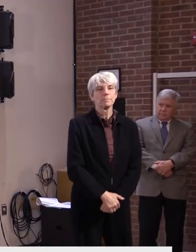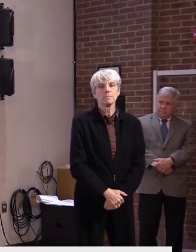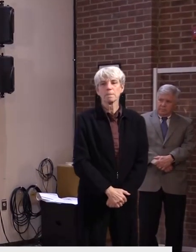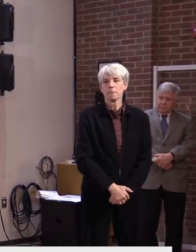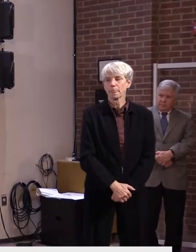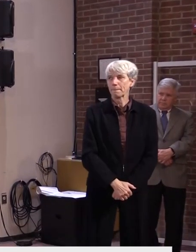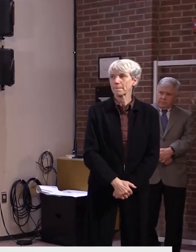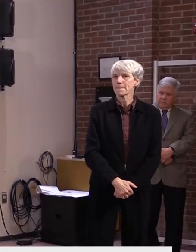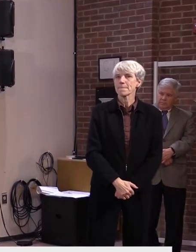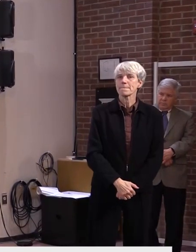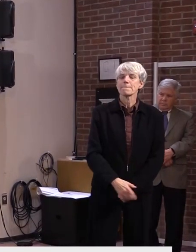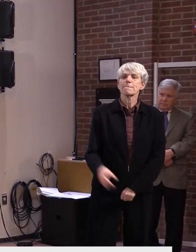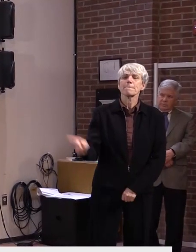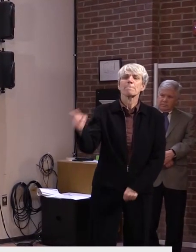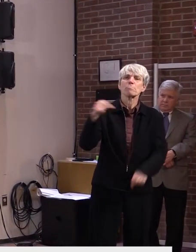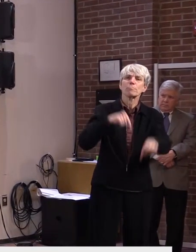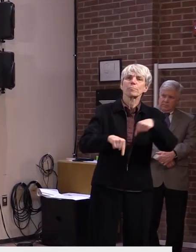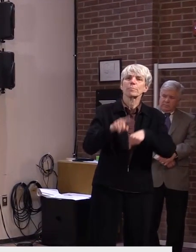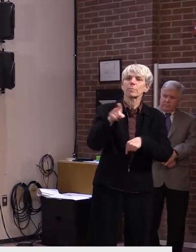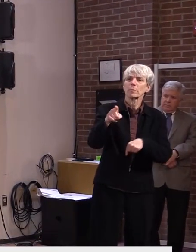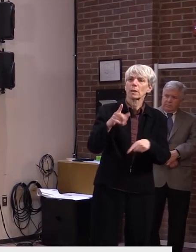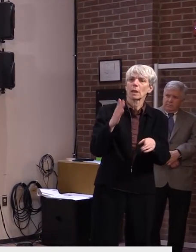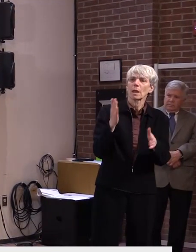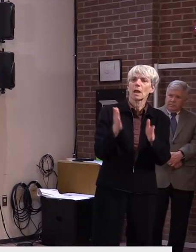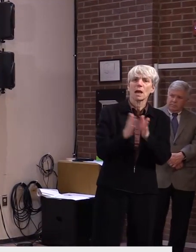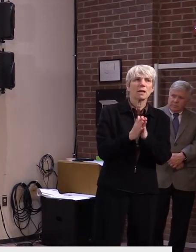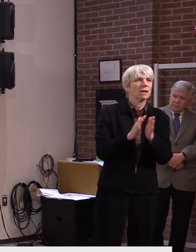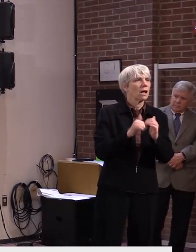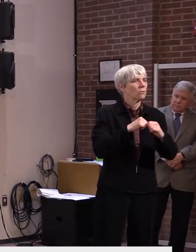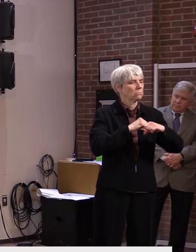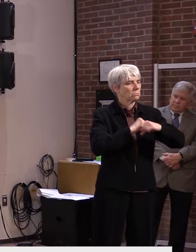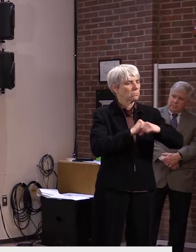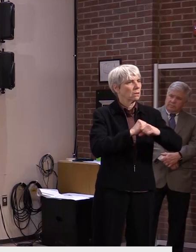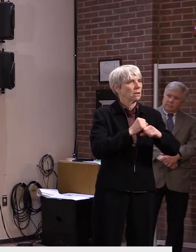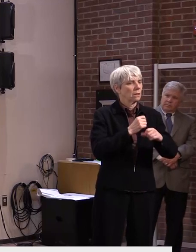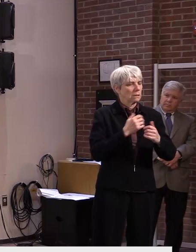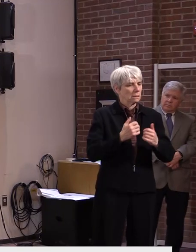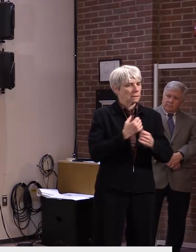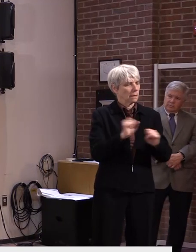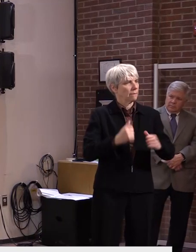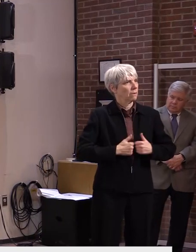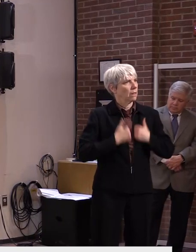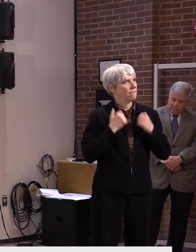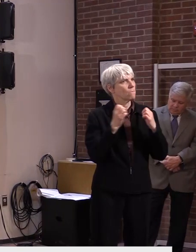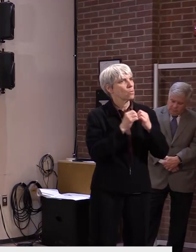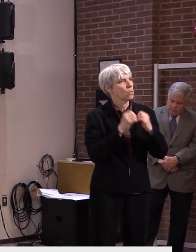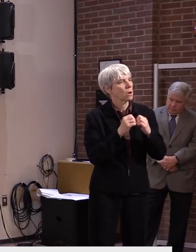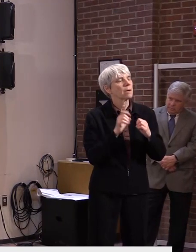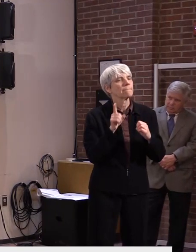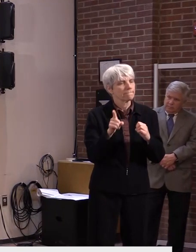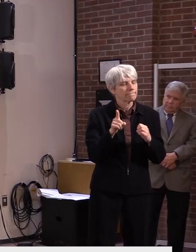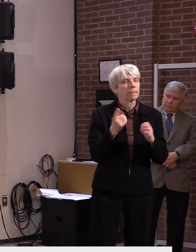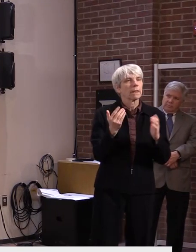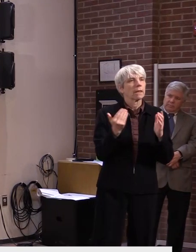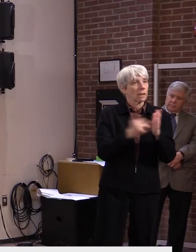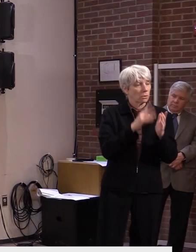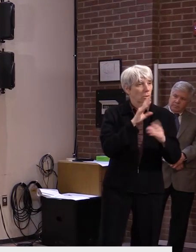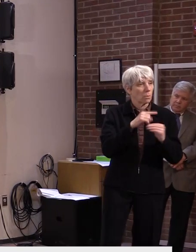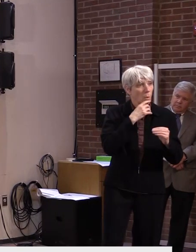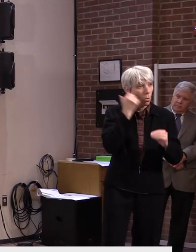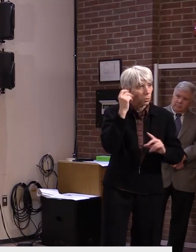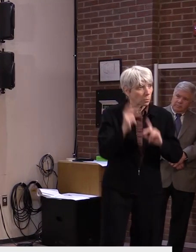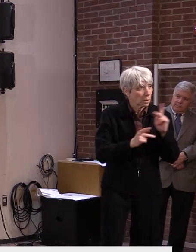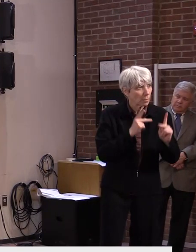Also, you'd asked about what more could we do. I think what we're seeing, again, with those elderly, more vulnerable,